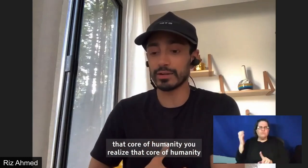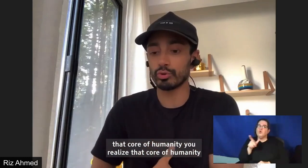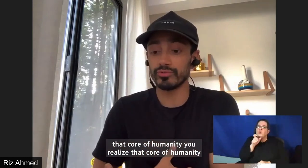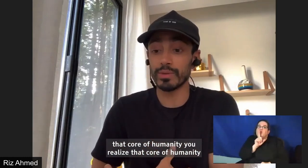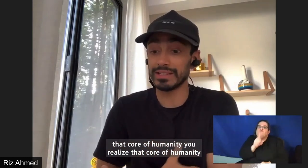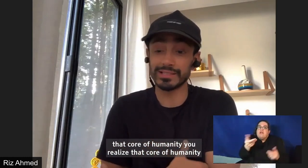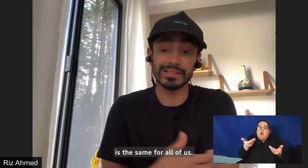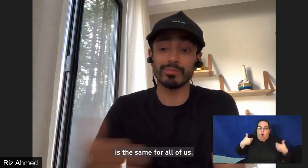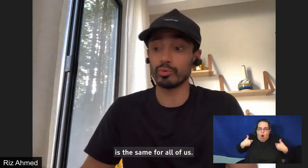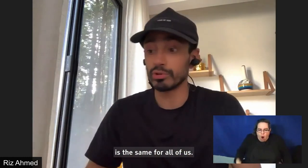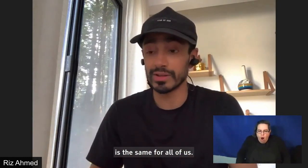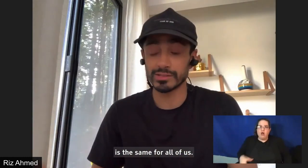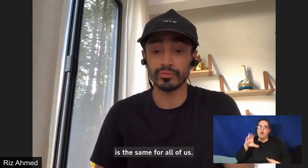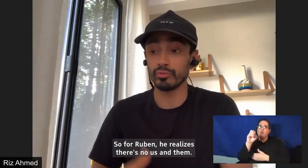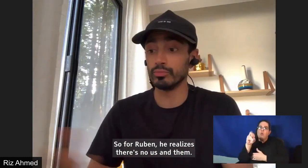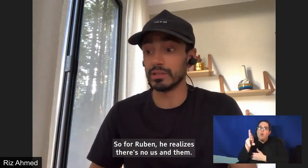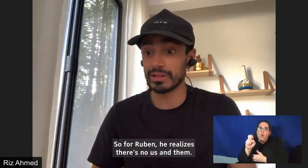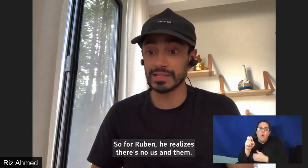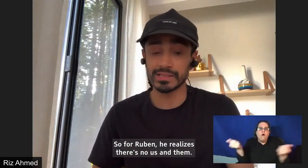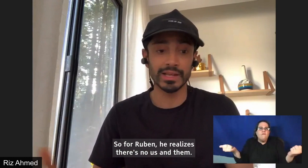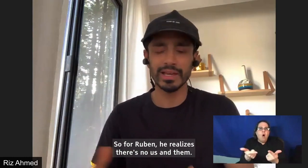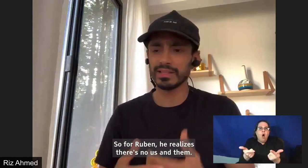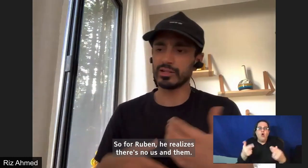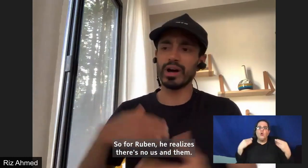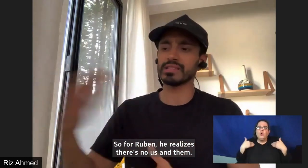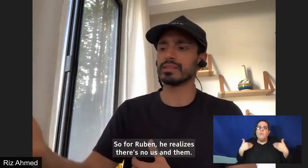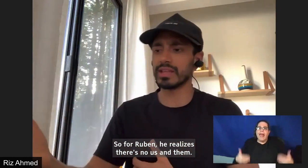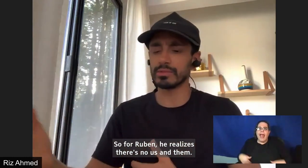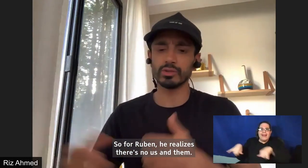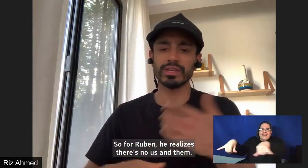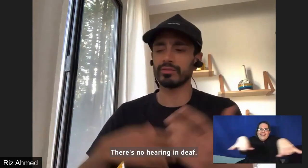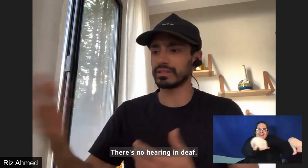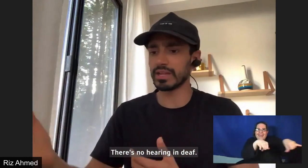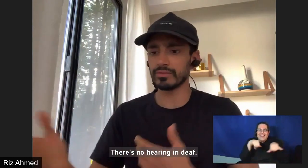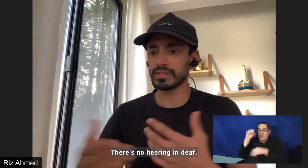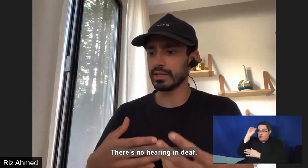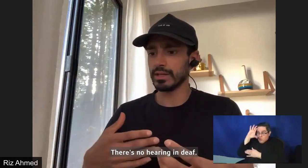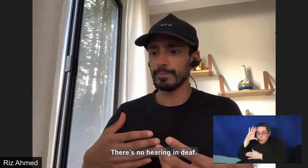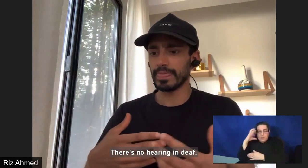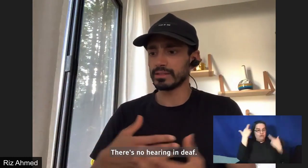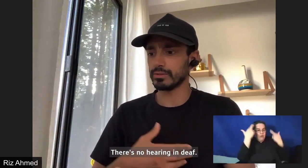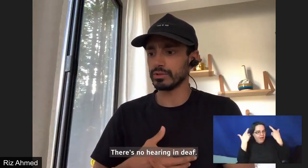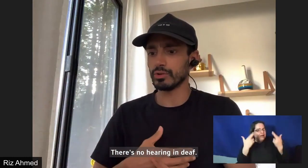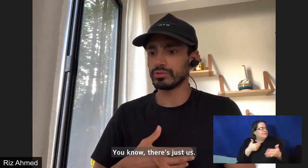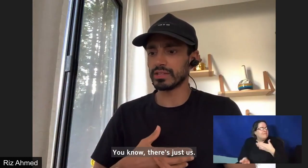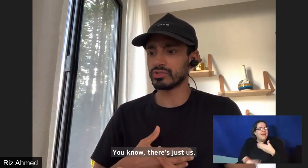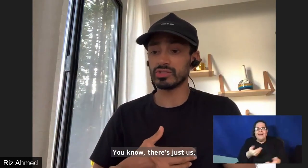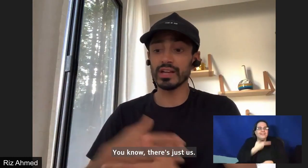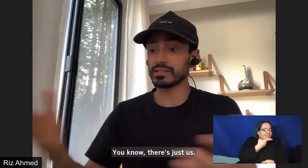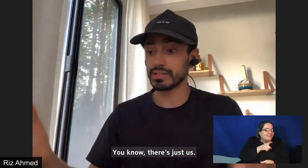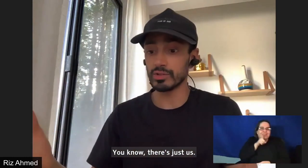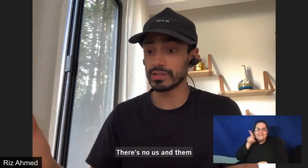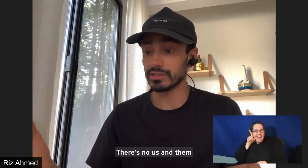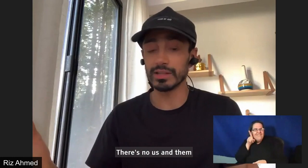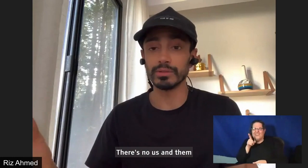you realize that core of humanity is the same for all of us. So for Ruben, he realizes there's no us and them, there's no hearing and deaf, there's, you know, there's